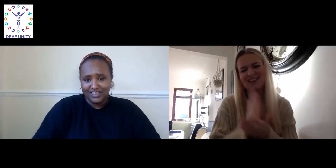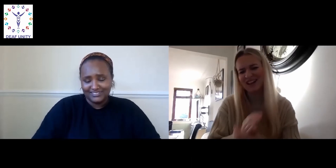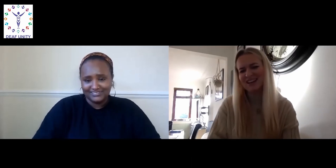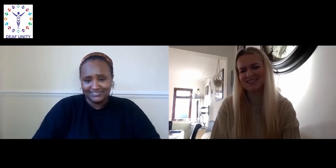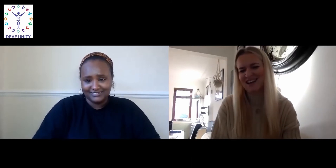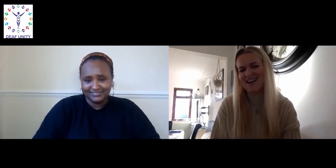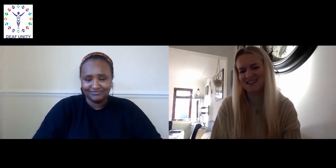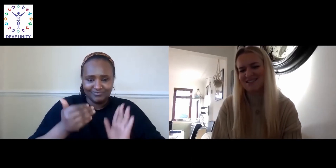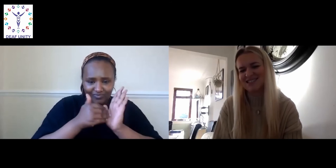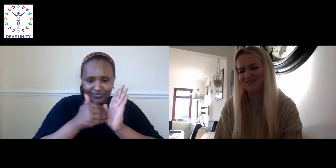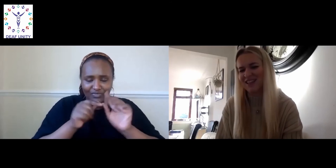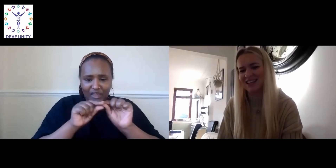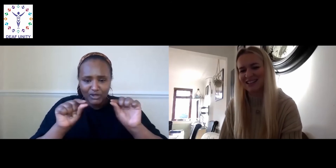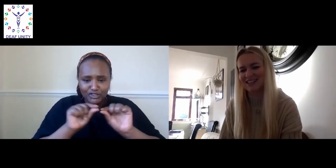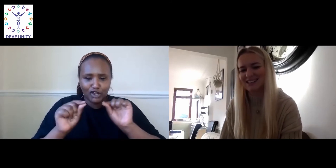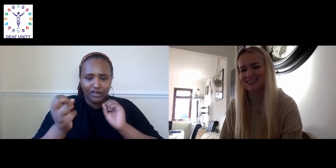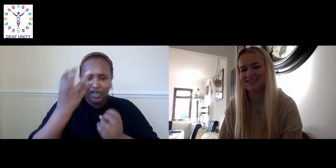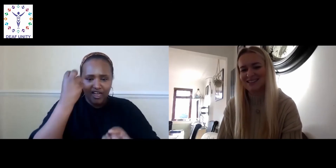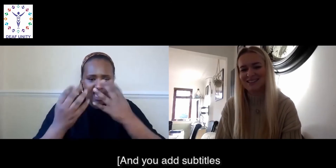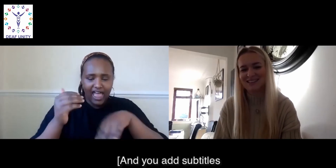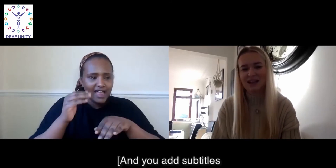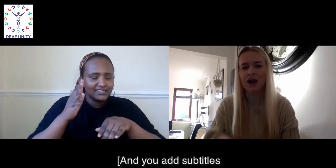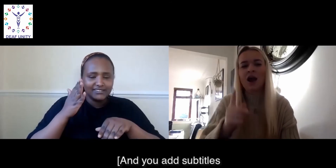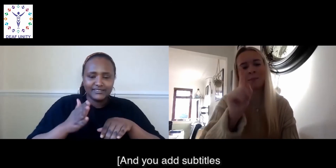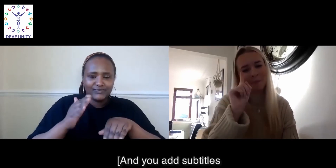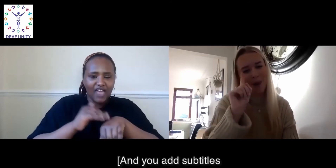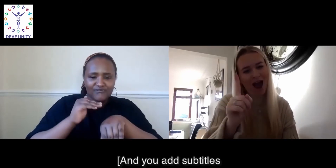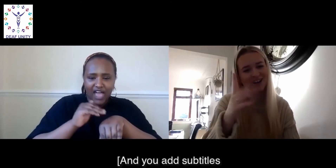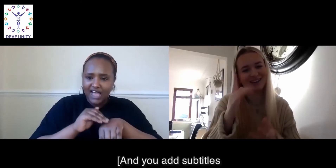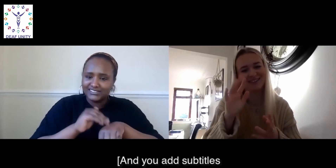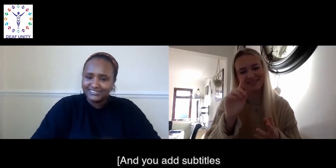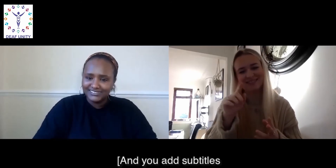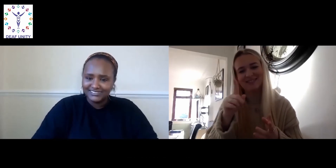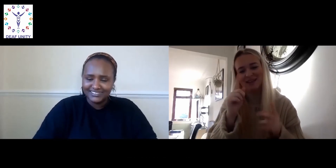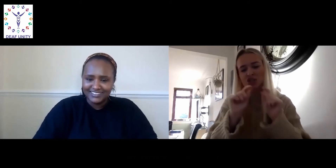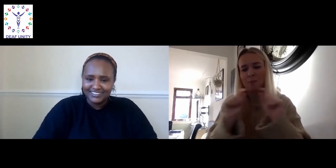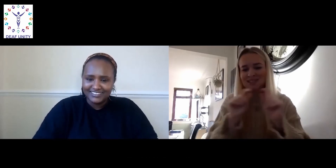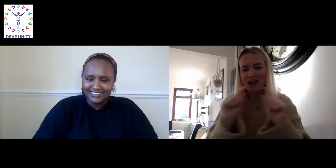videos? Oh, definitely, yeah. And you add subtitles and special effects.